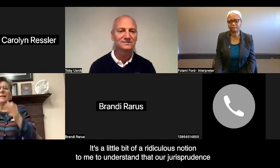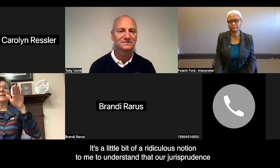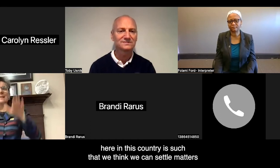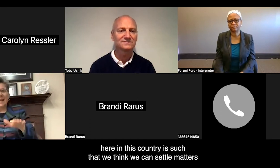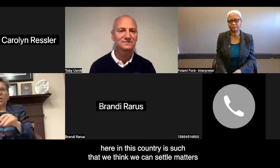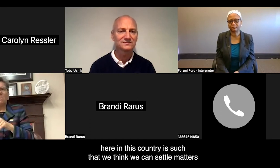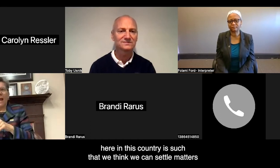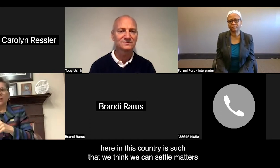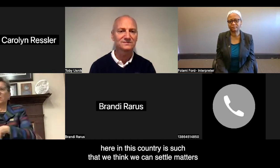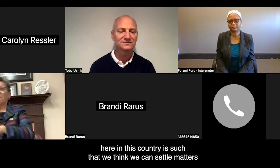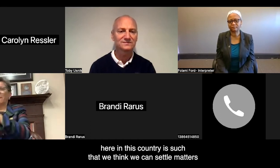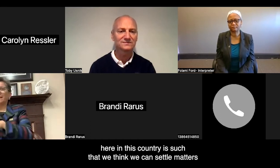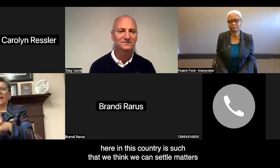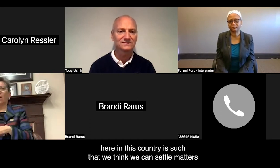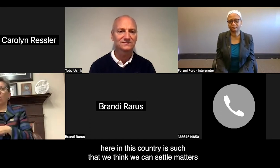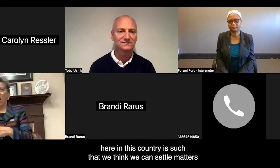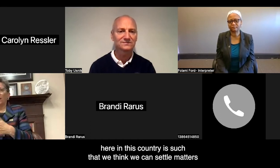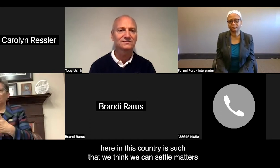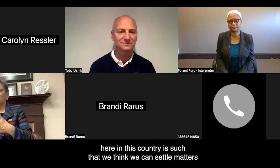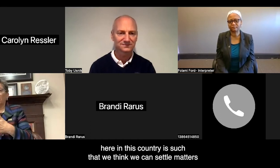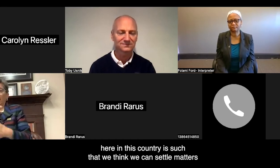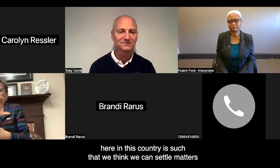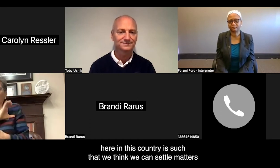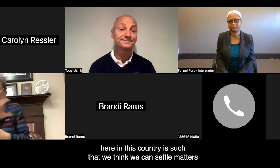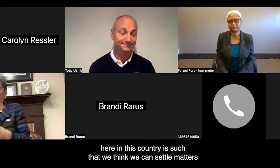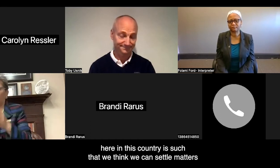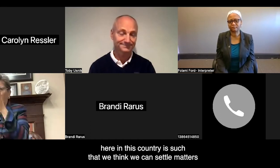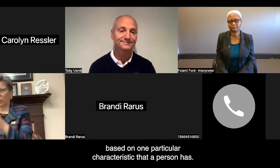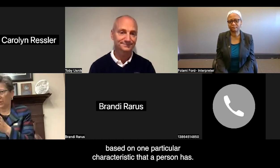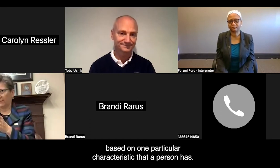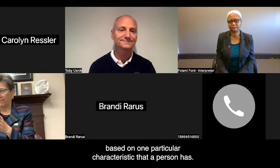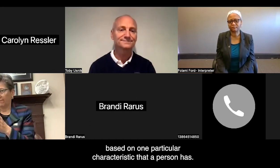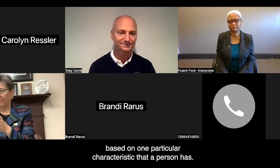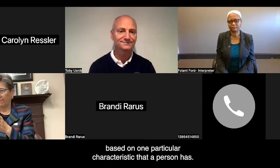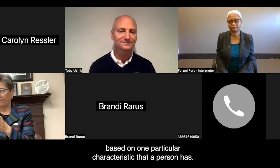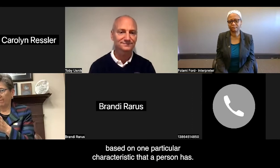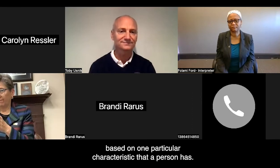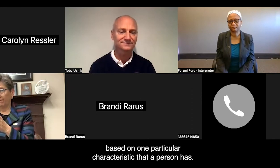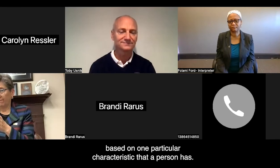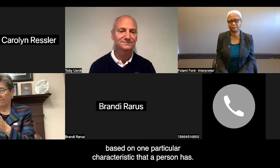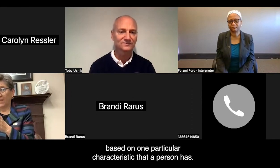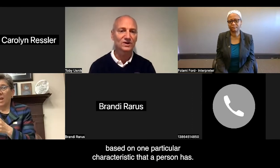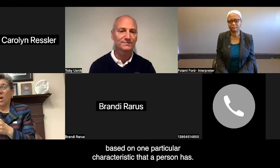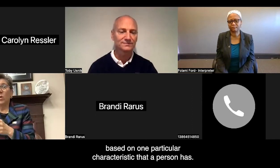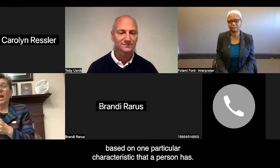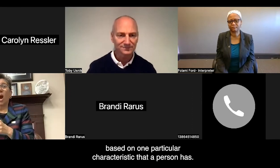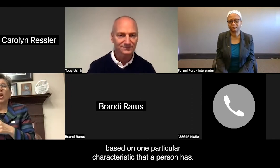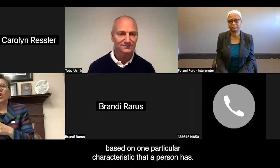is such that we think we can settle matters based on one particular characteristic that a person has.